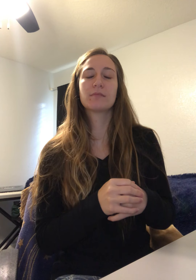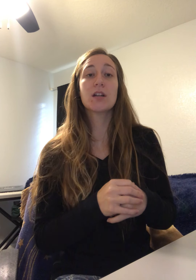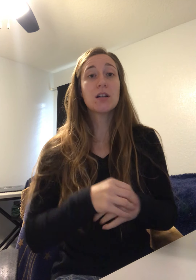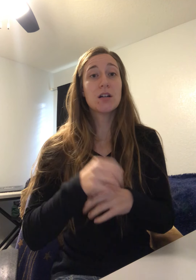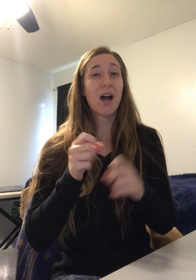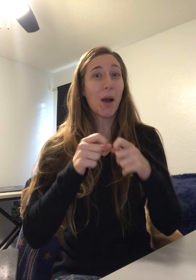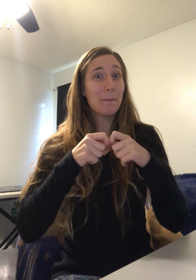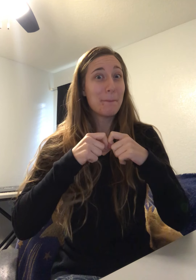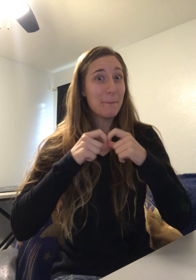community.